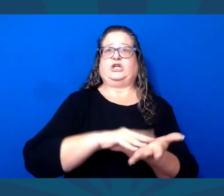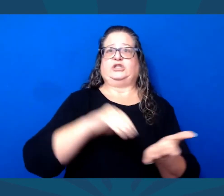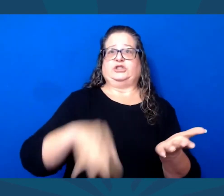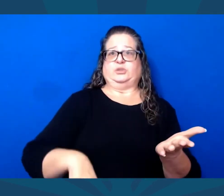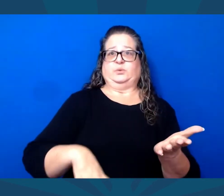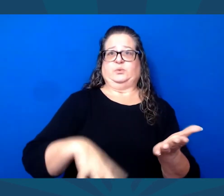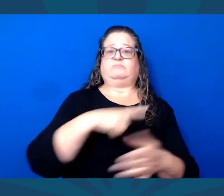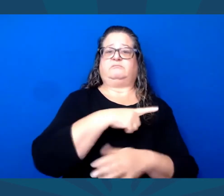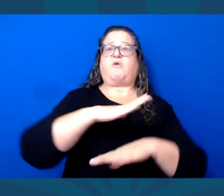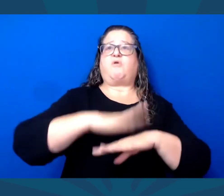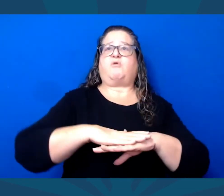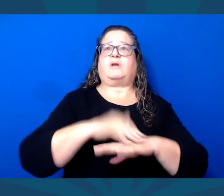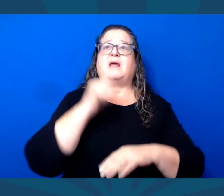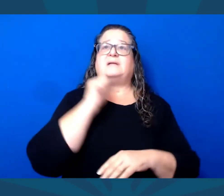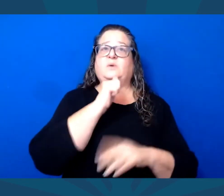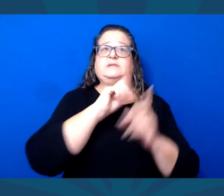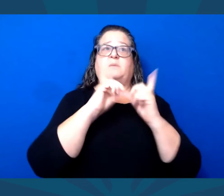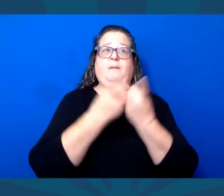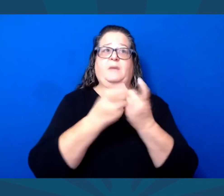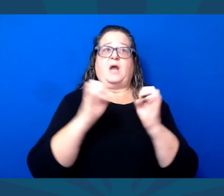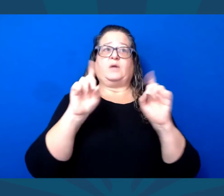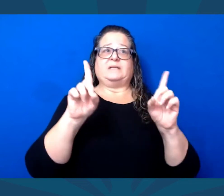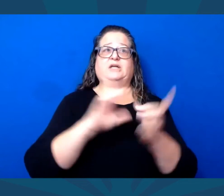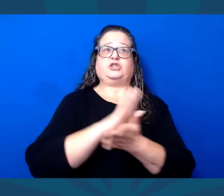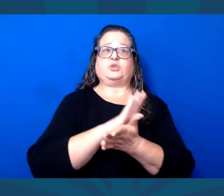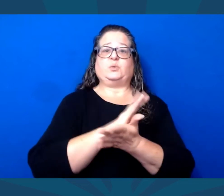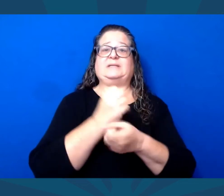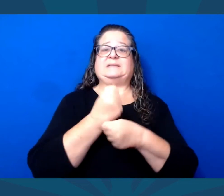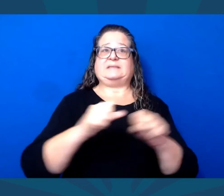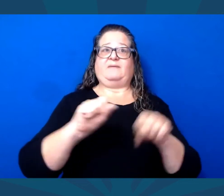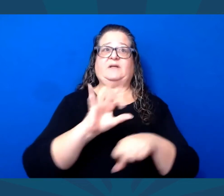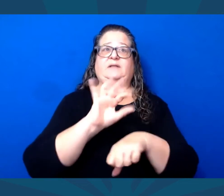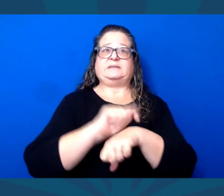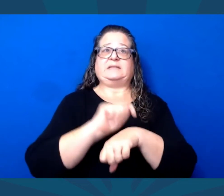I know a great education is fundamental to Arizona's future.